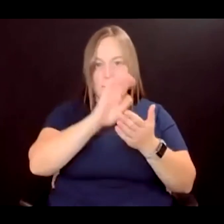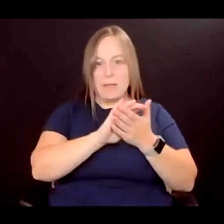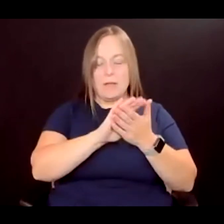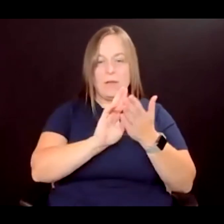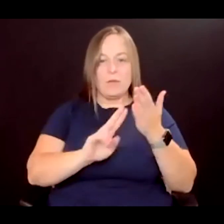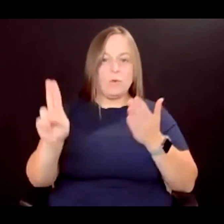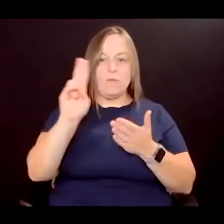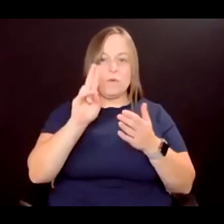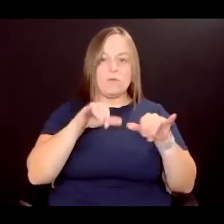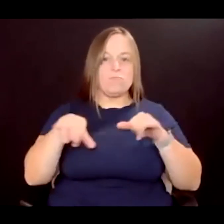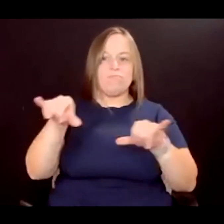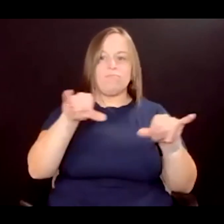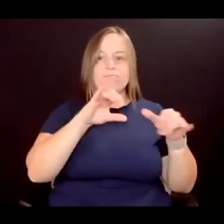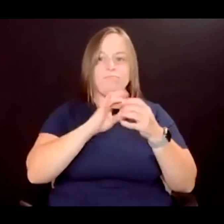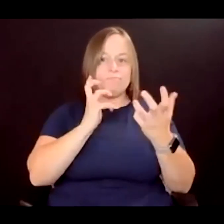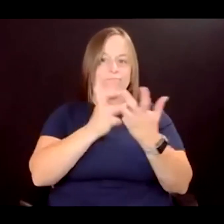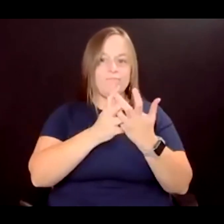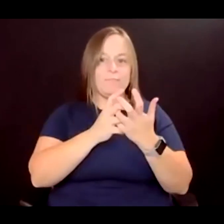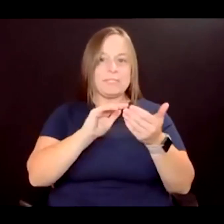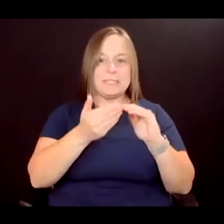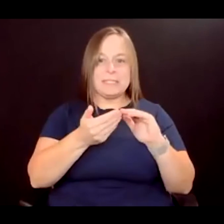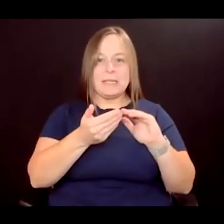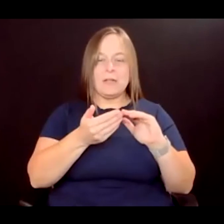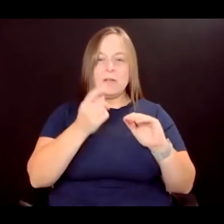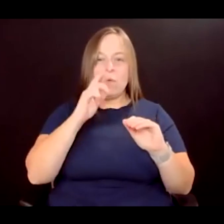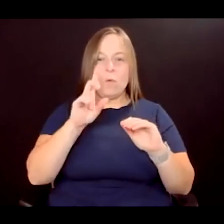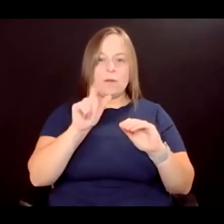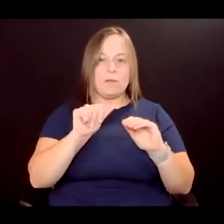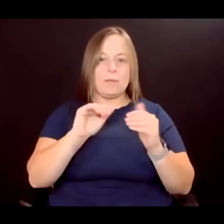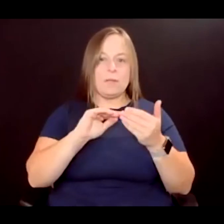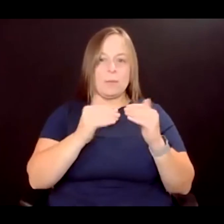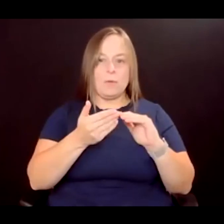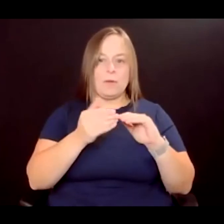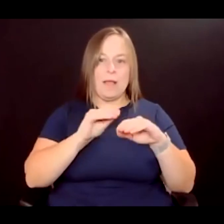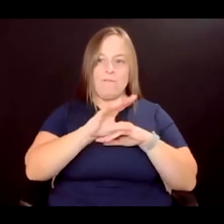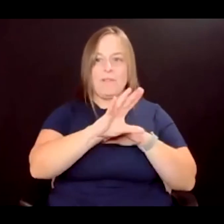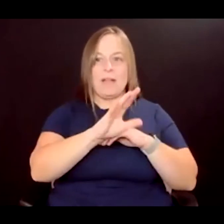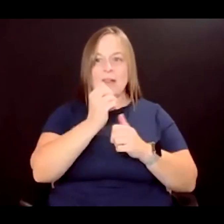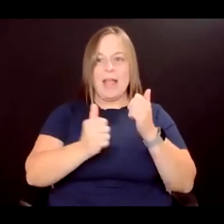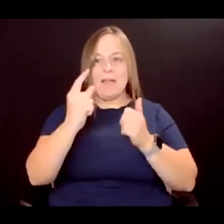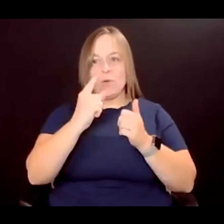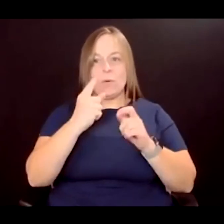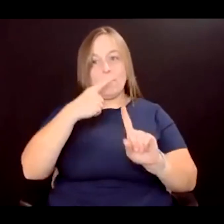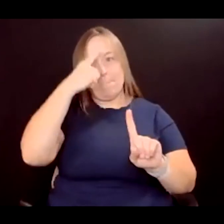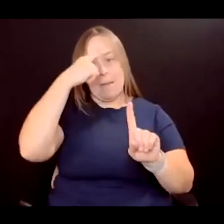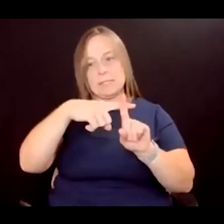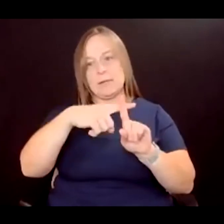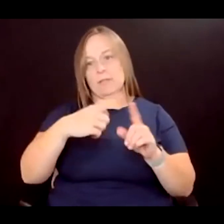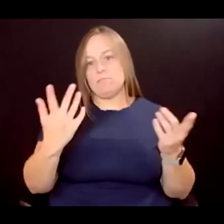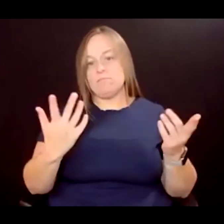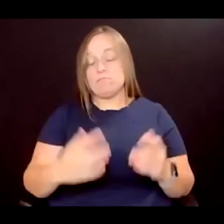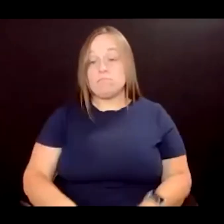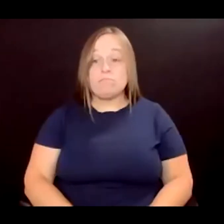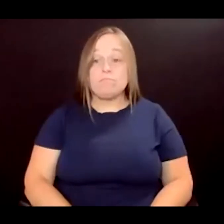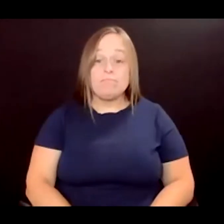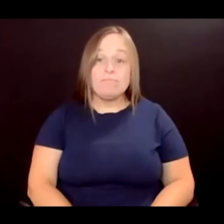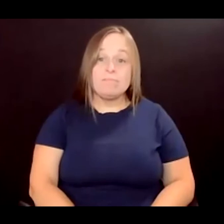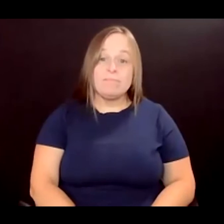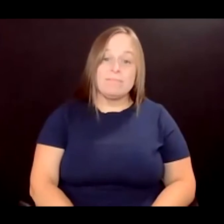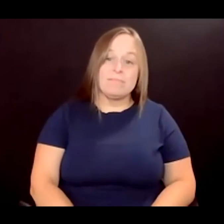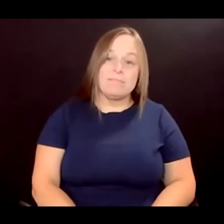keeping construction sites and accessible, and also making certain that accessible pedestrian signals, which